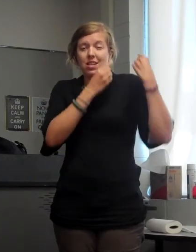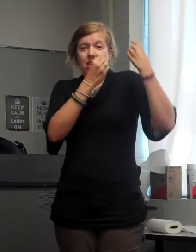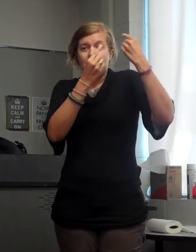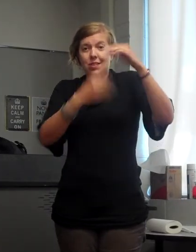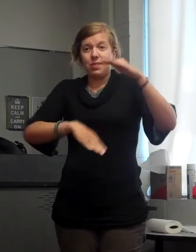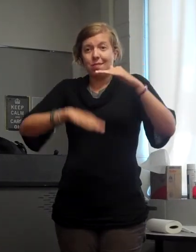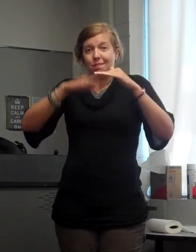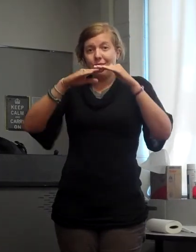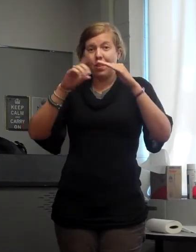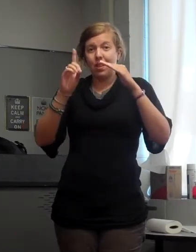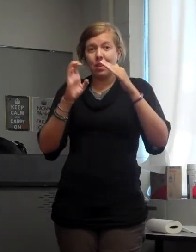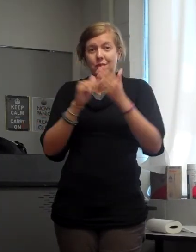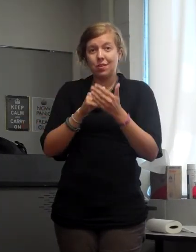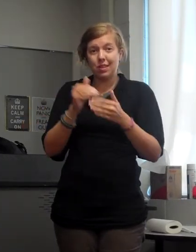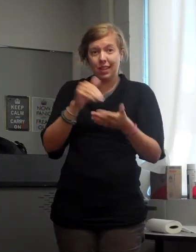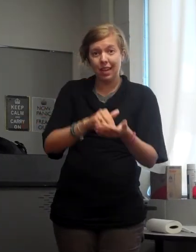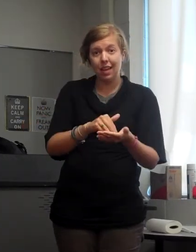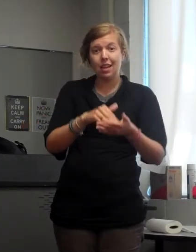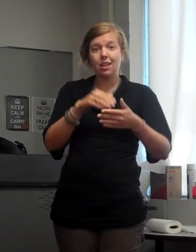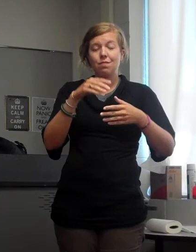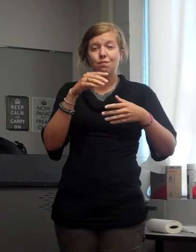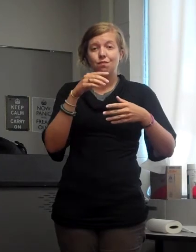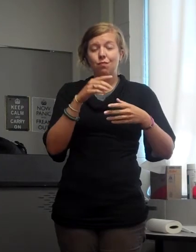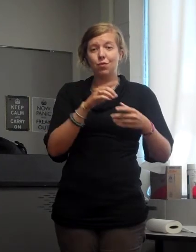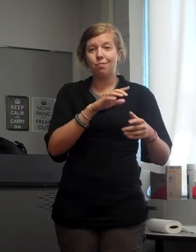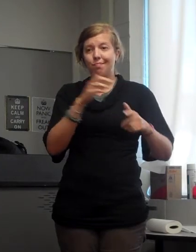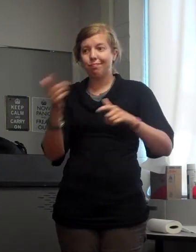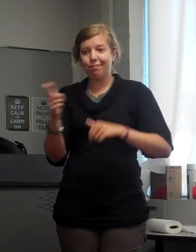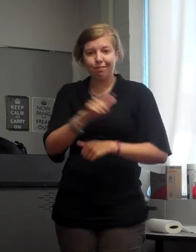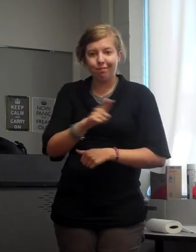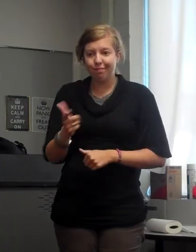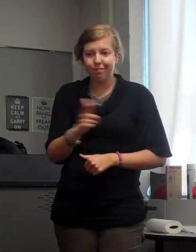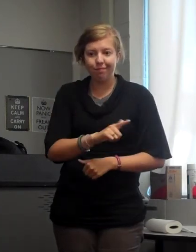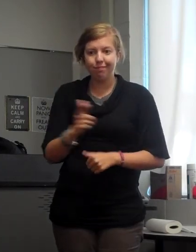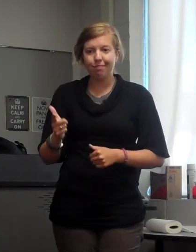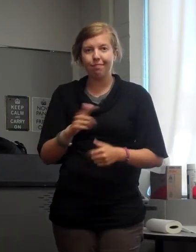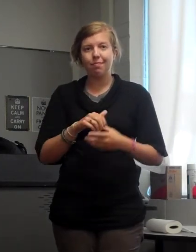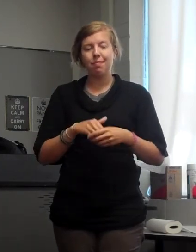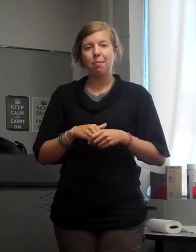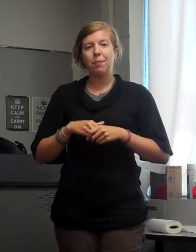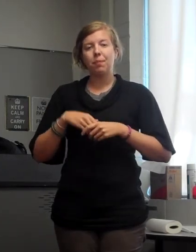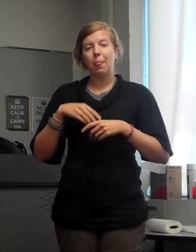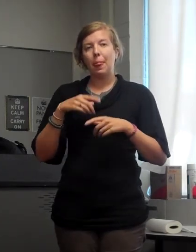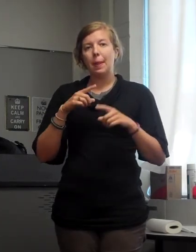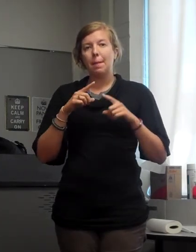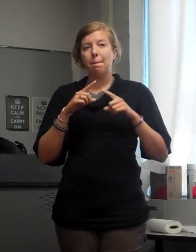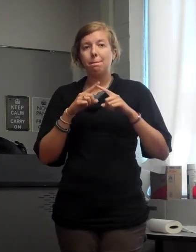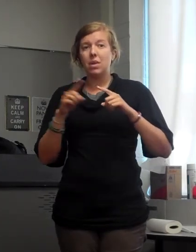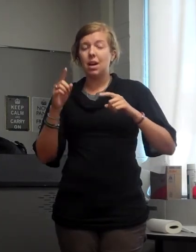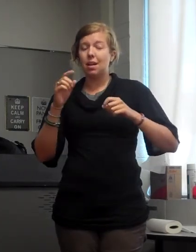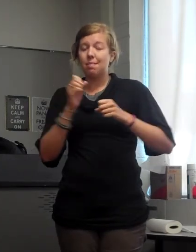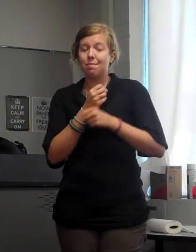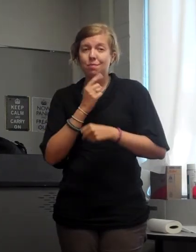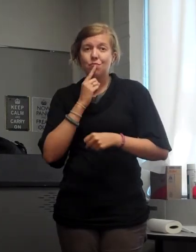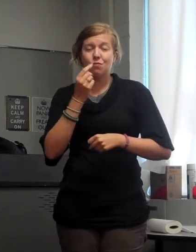that we've been back and forth, snowball back to emergency fund, but we always make sure we have that $1,000 in the bank. And it has